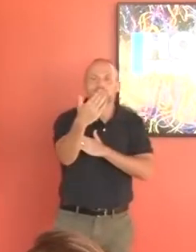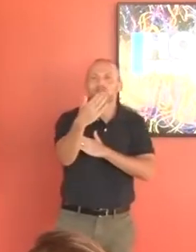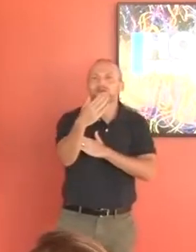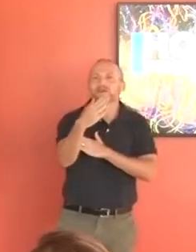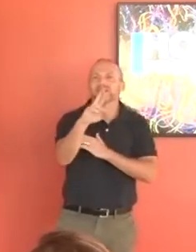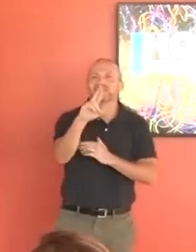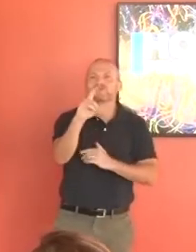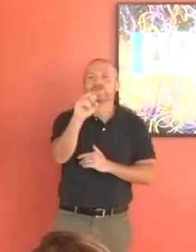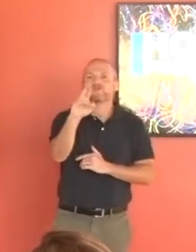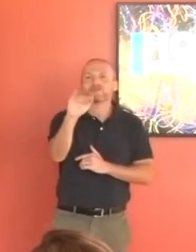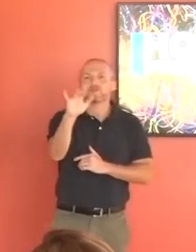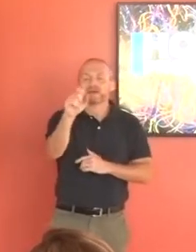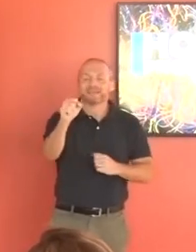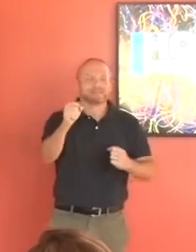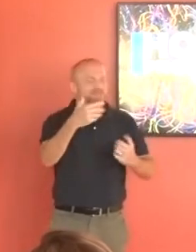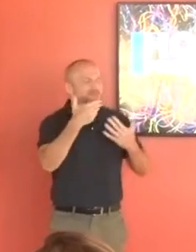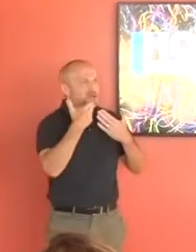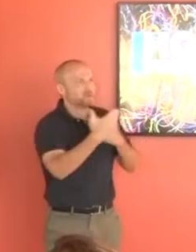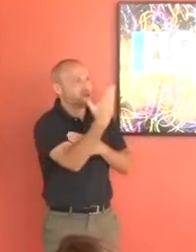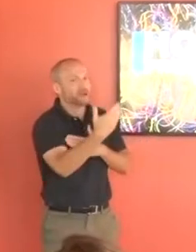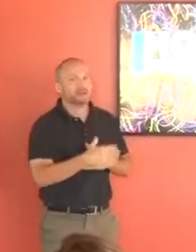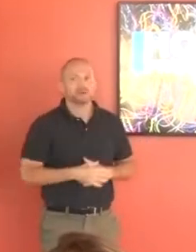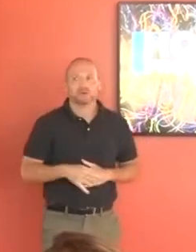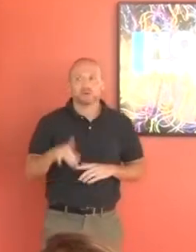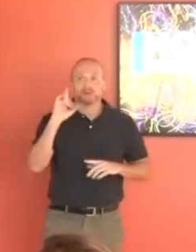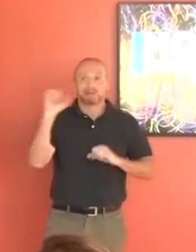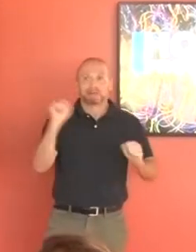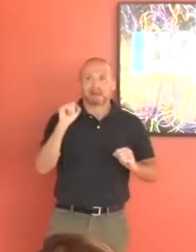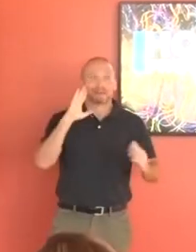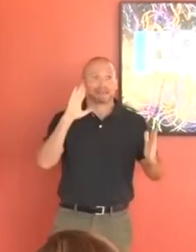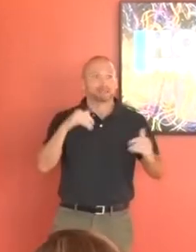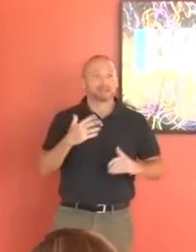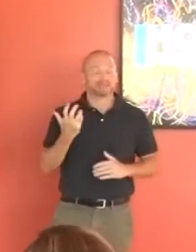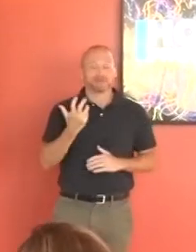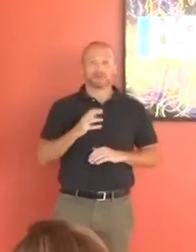riverbeds. Wow. And this is louder than I expected.